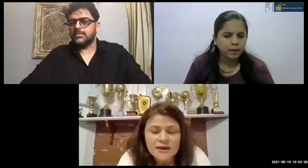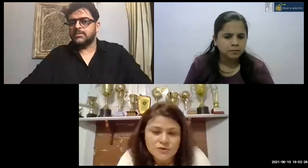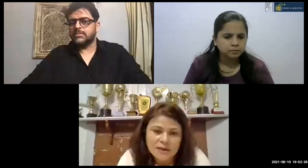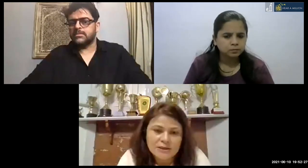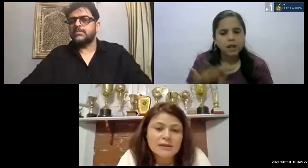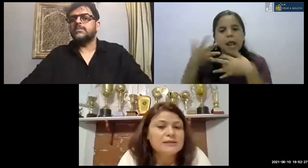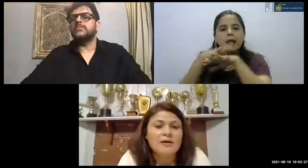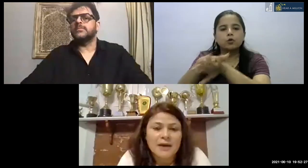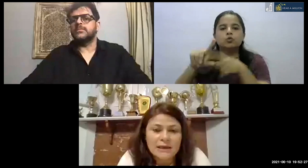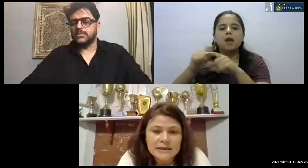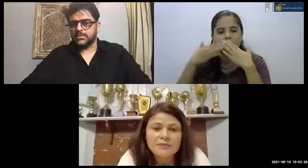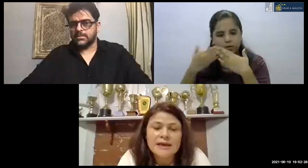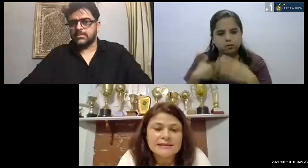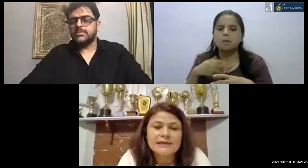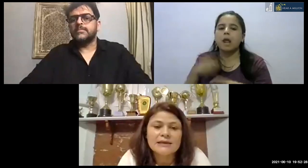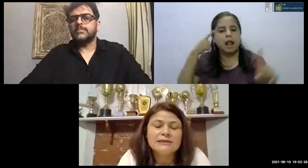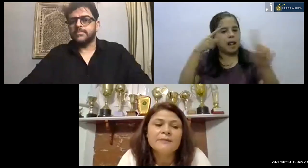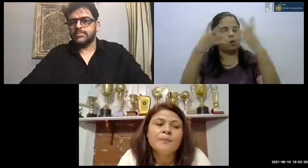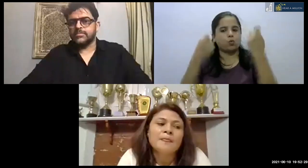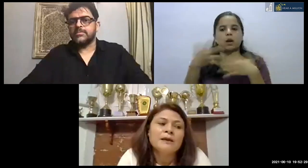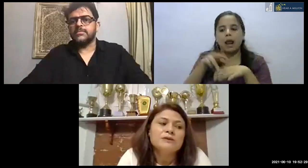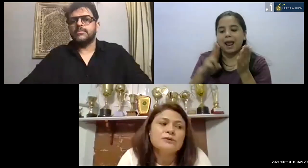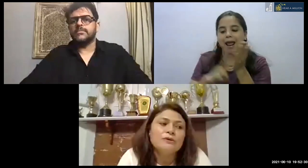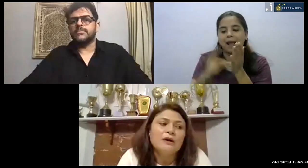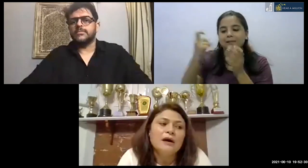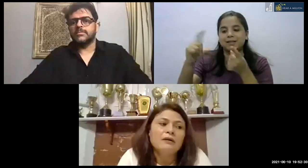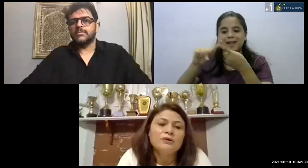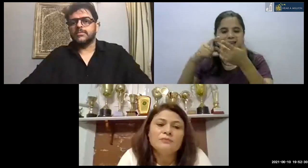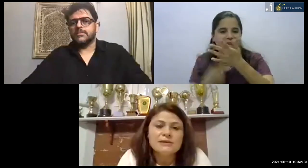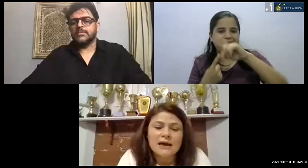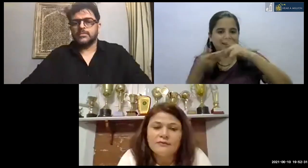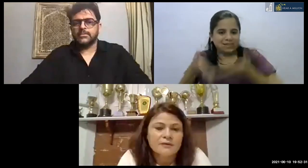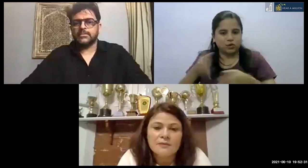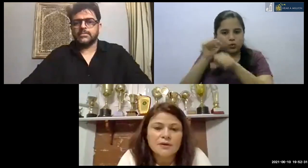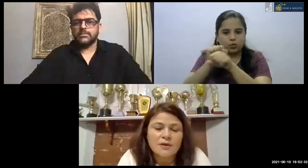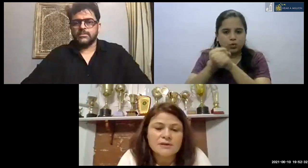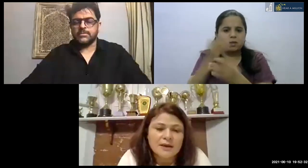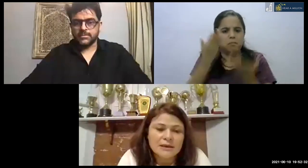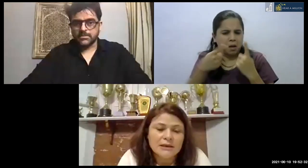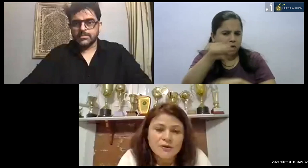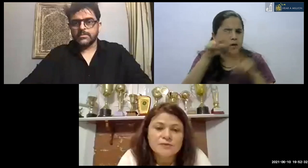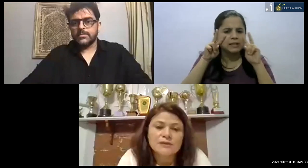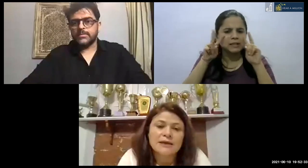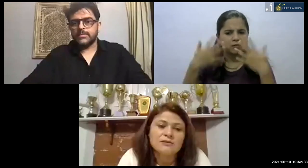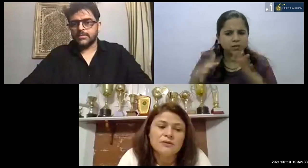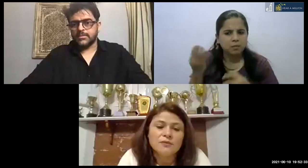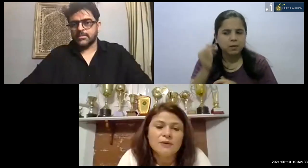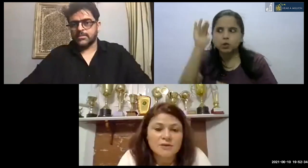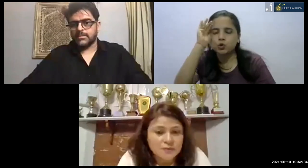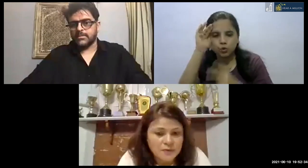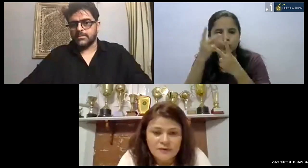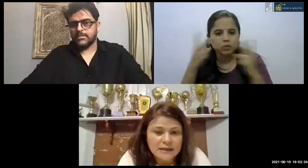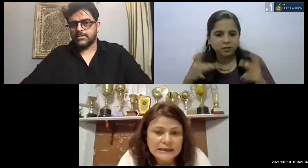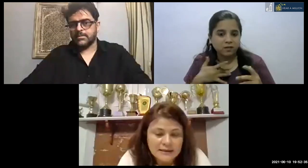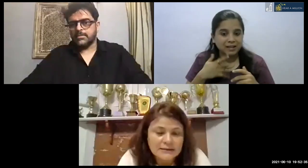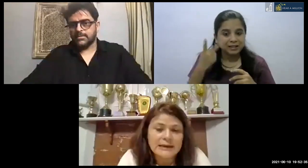inclusive education. It's our mandate by NCERT. So you must have come across many news that, we are